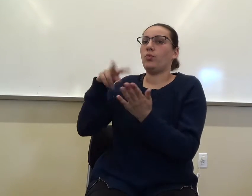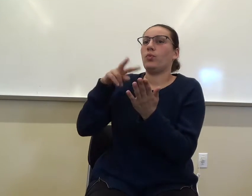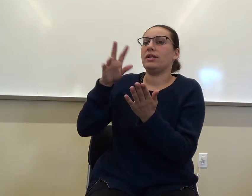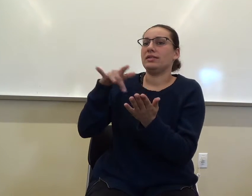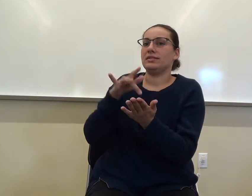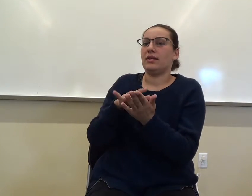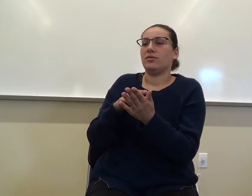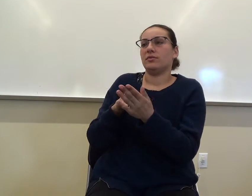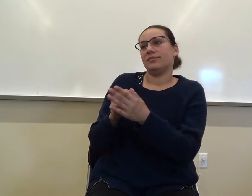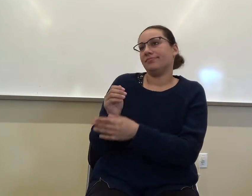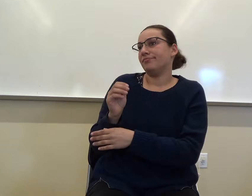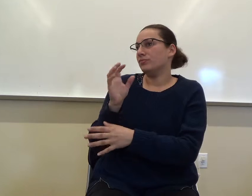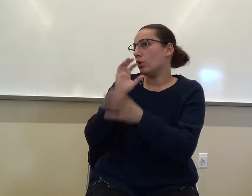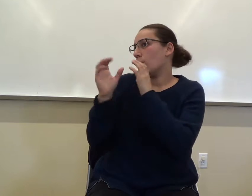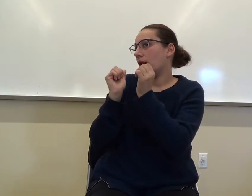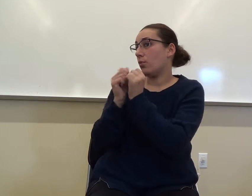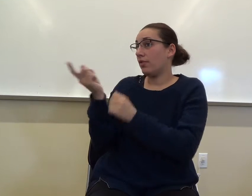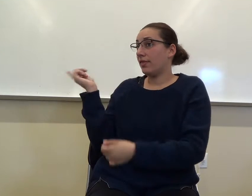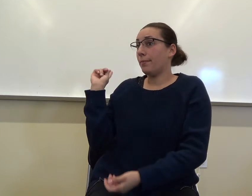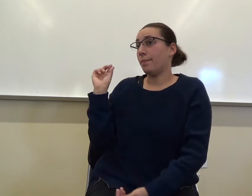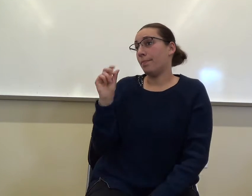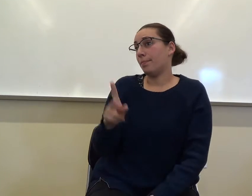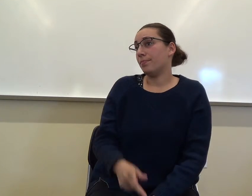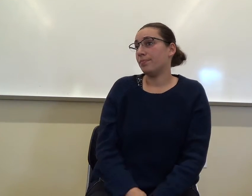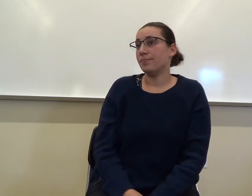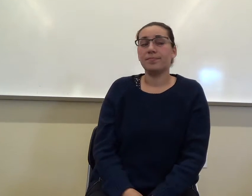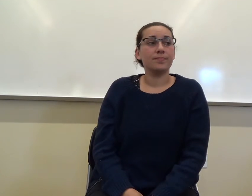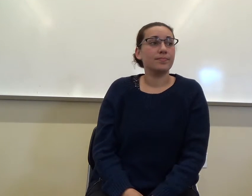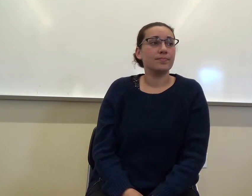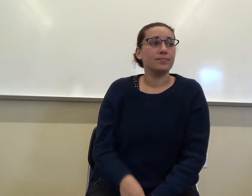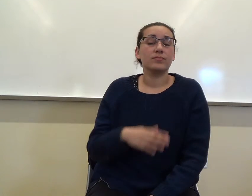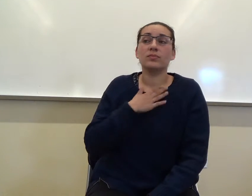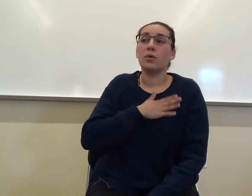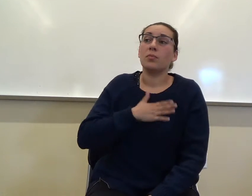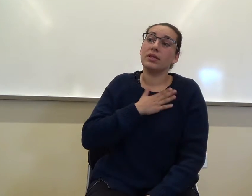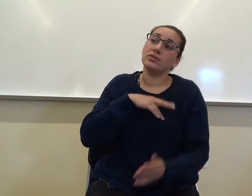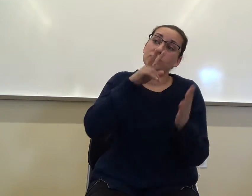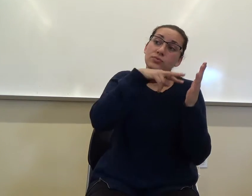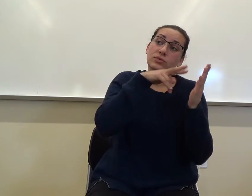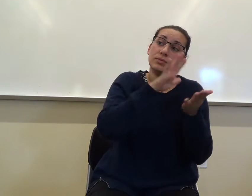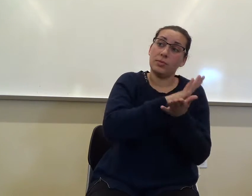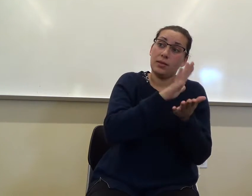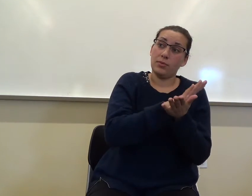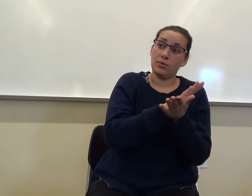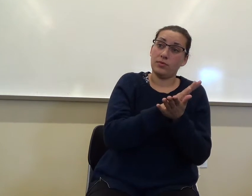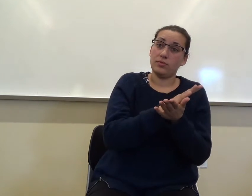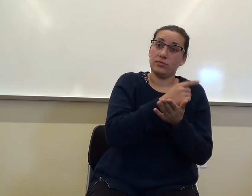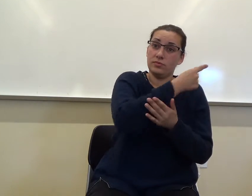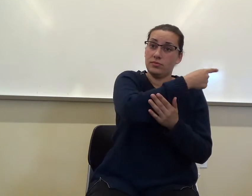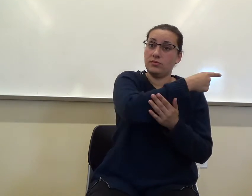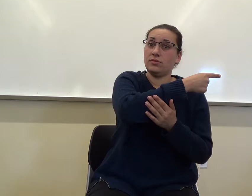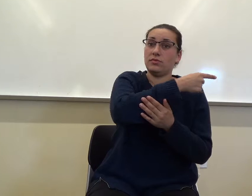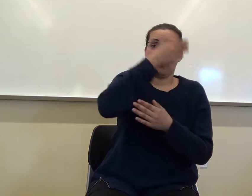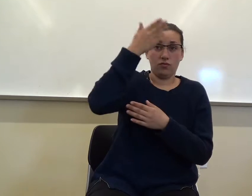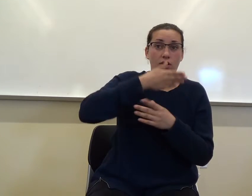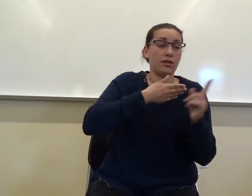them. Okay? So yeah, definitely come up and check this through the, at the break.